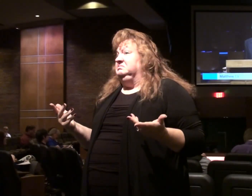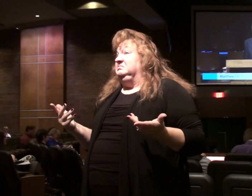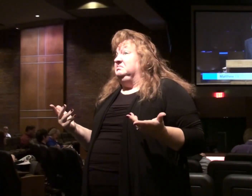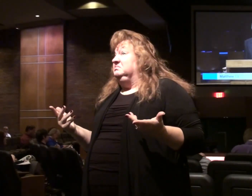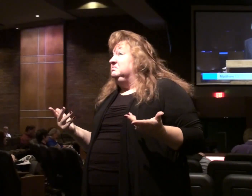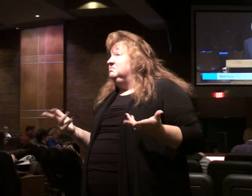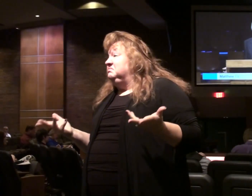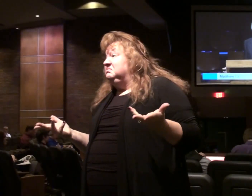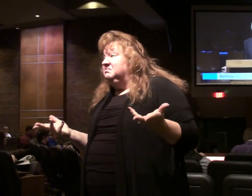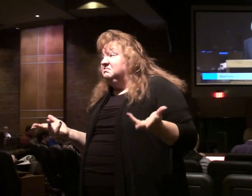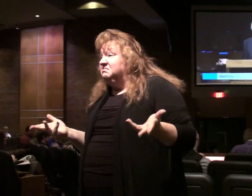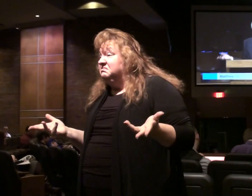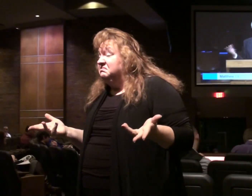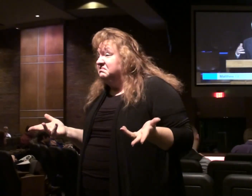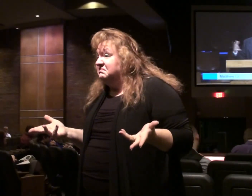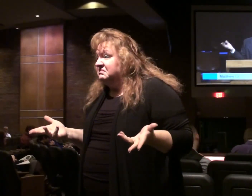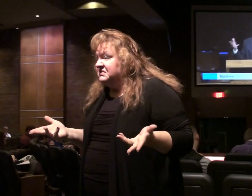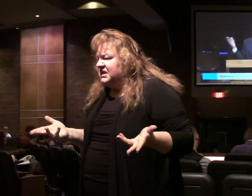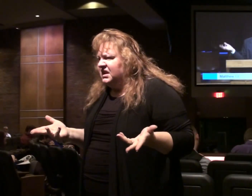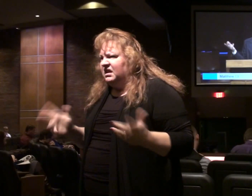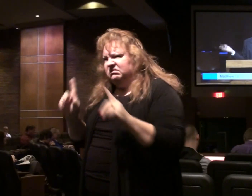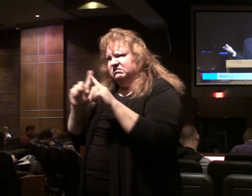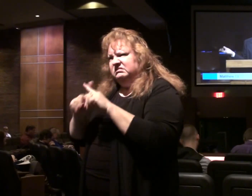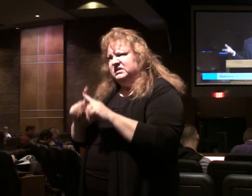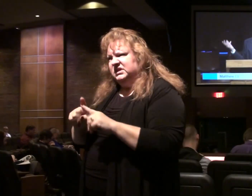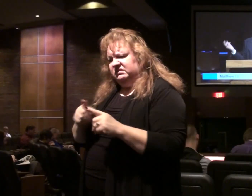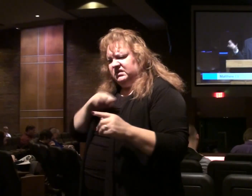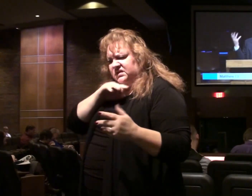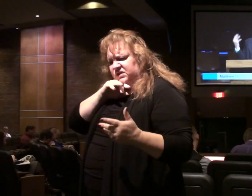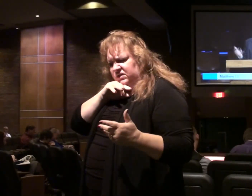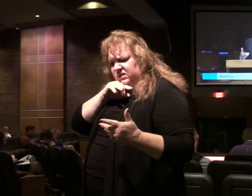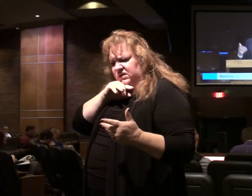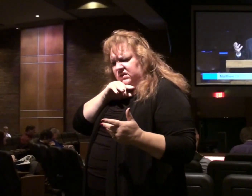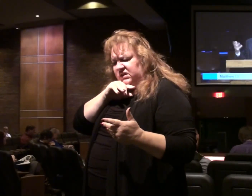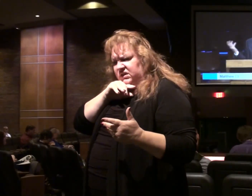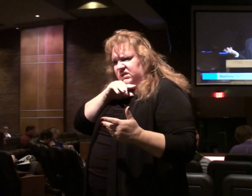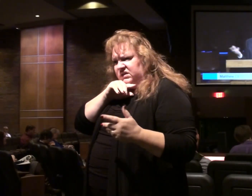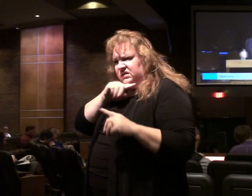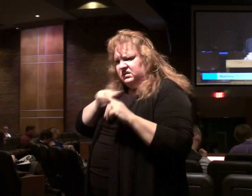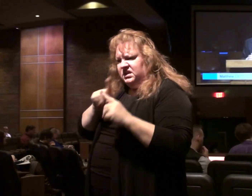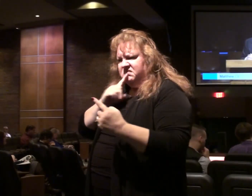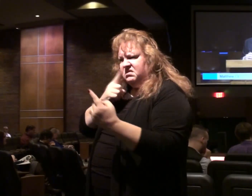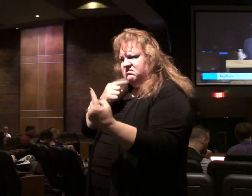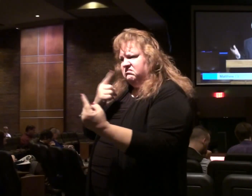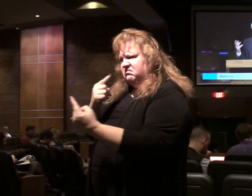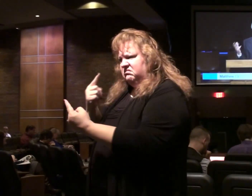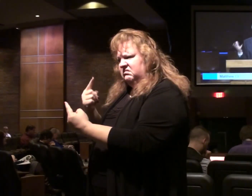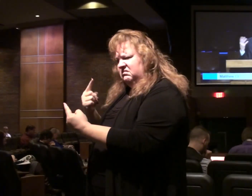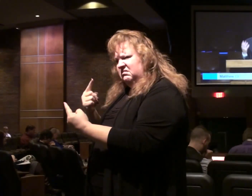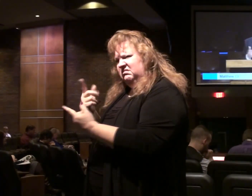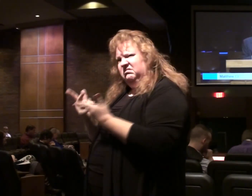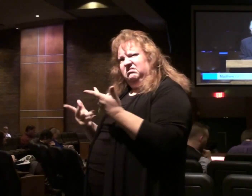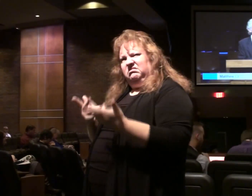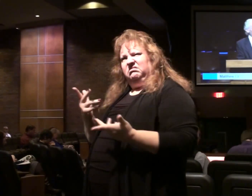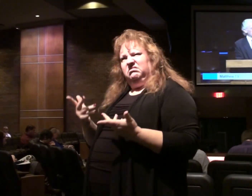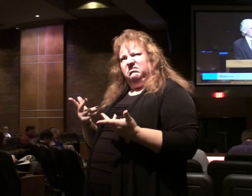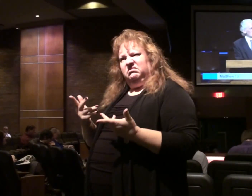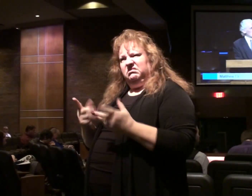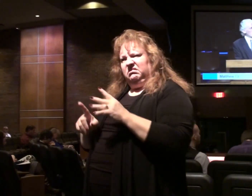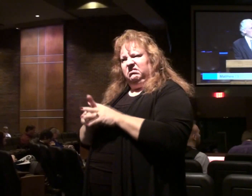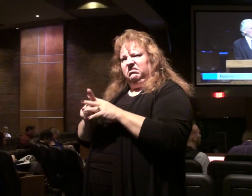And there were different kinds of soils, and so he got a different kind of response,